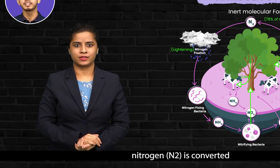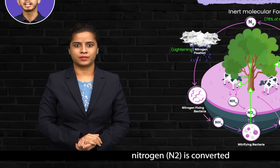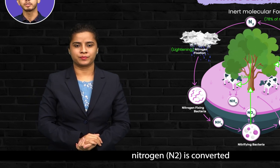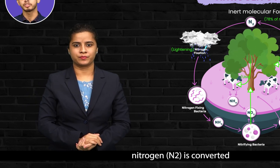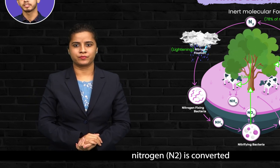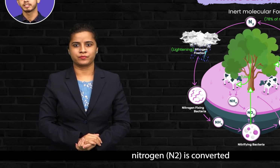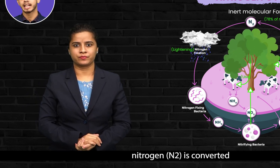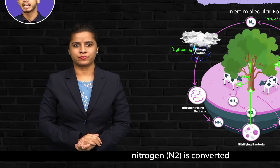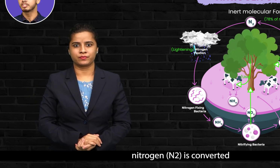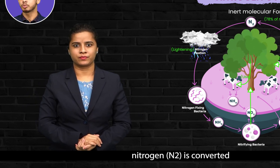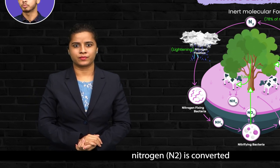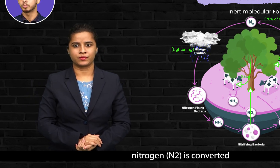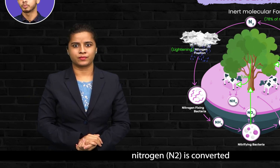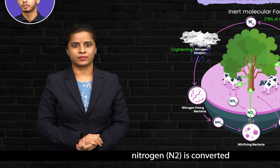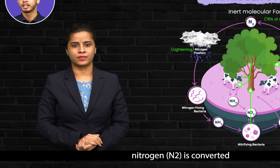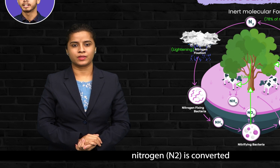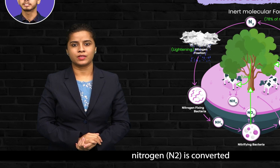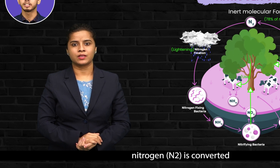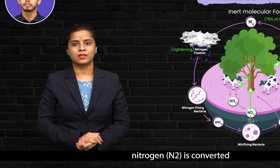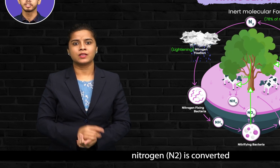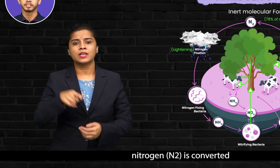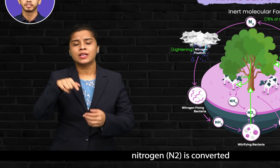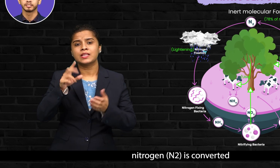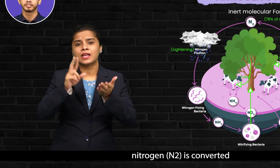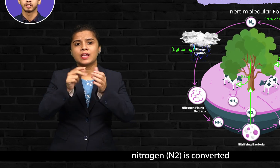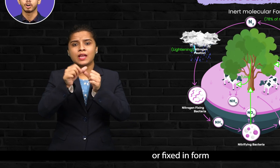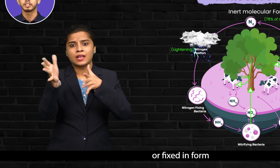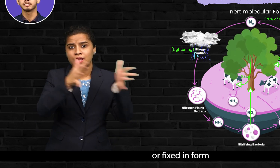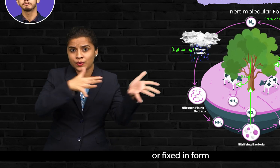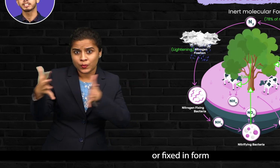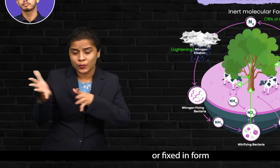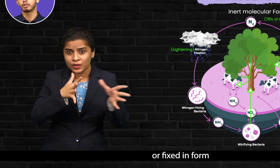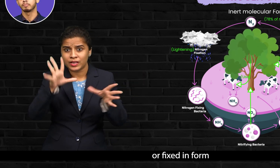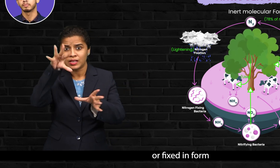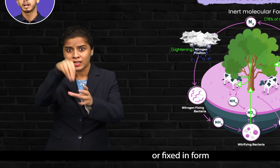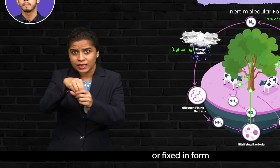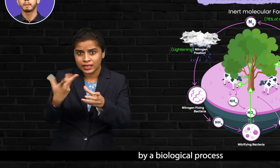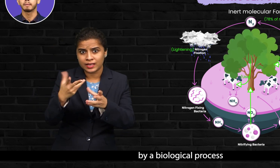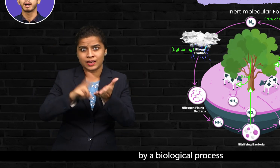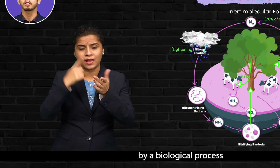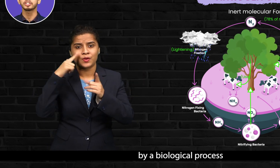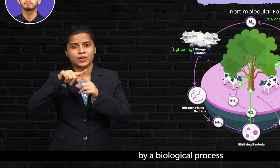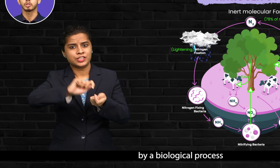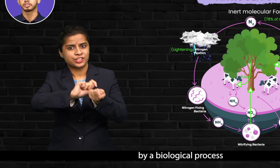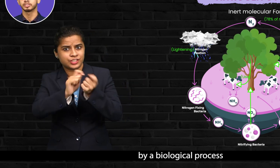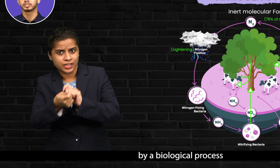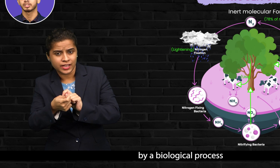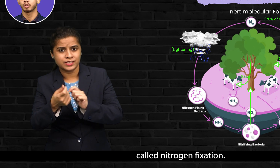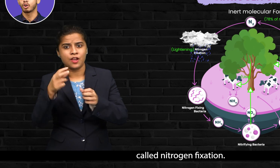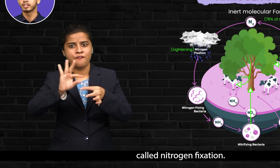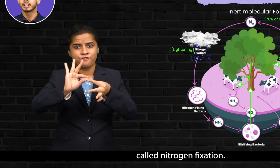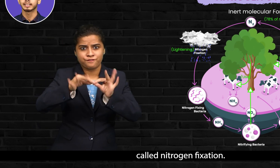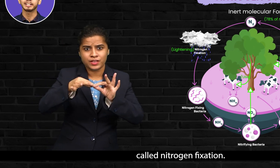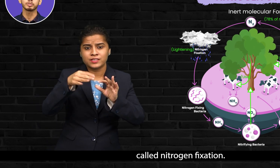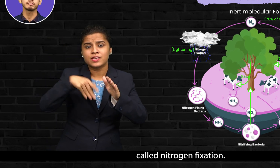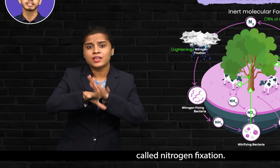Atmospheric inert nitrogen N2 is converted or is in fixed form by a biological process